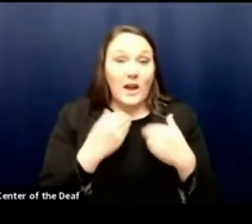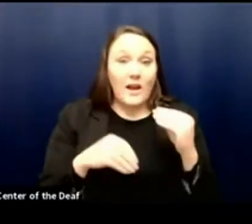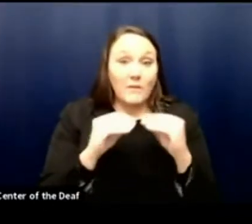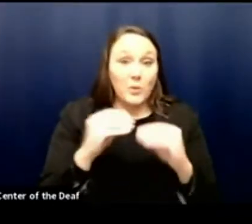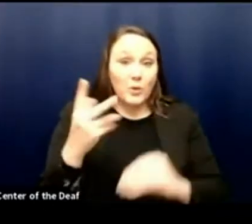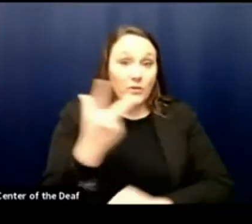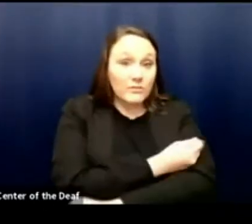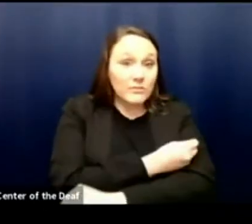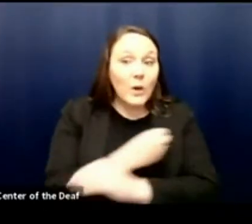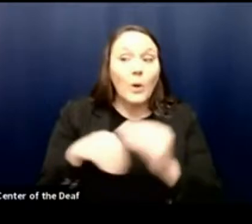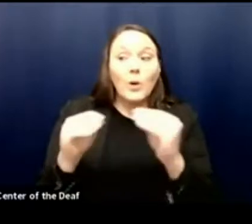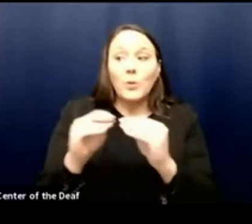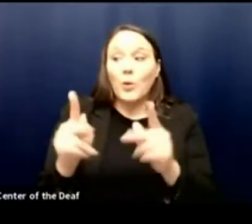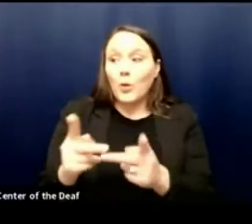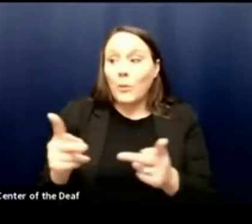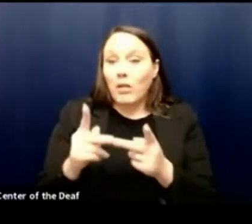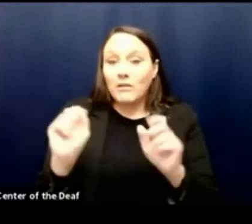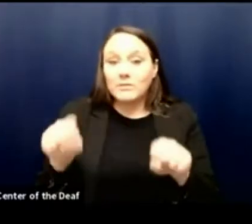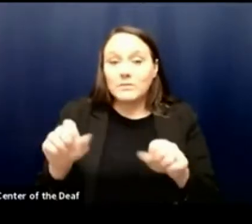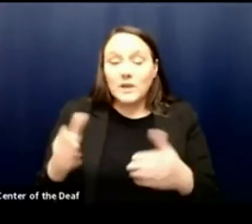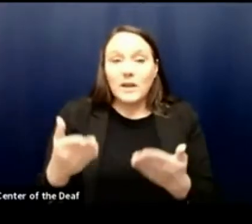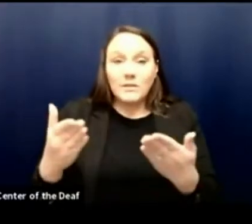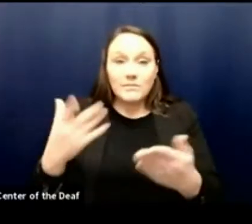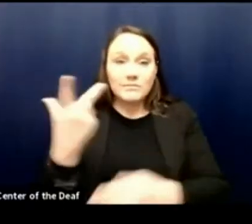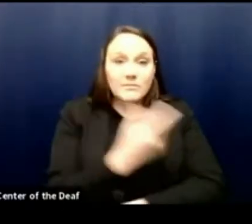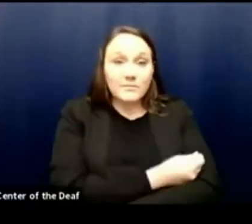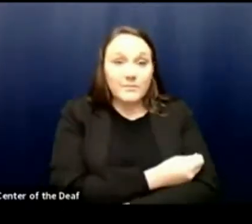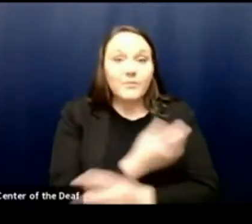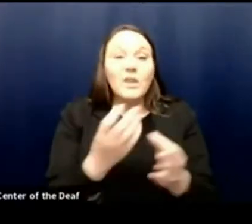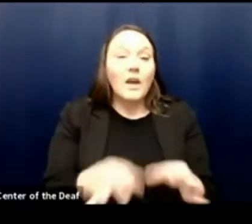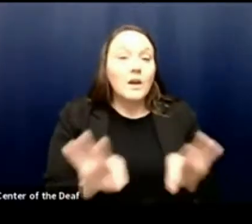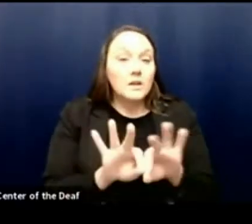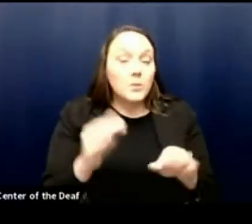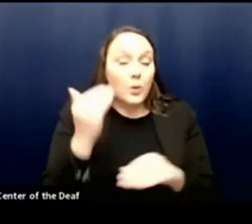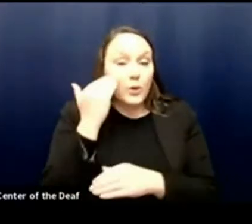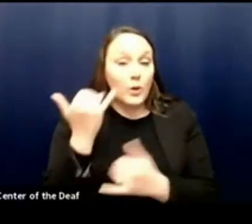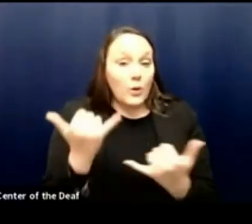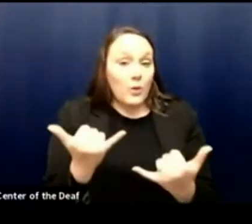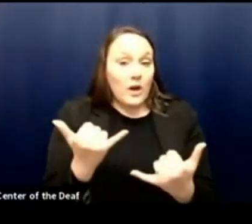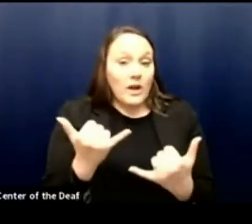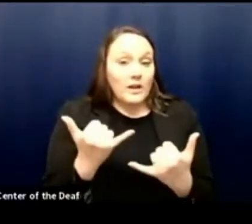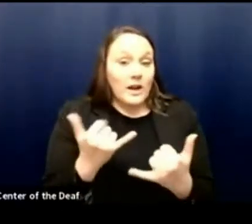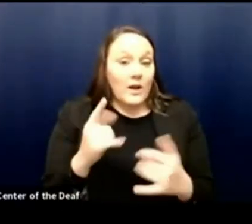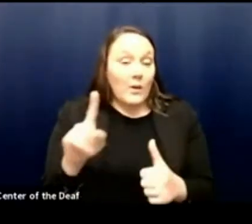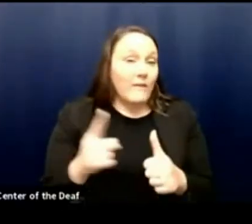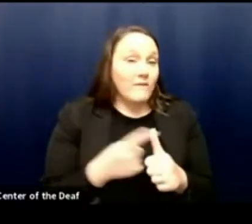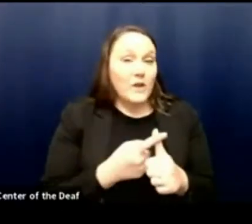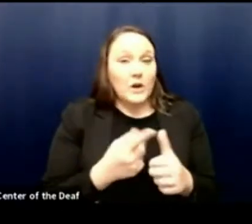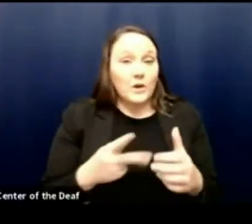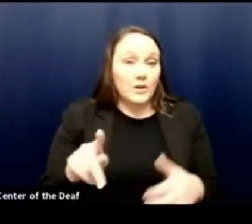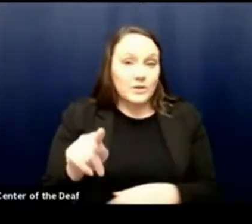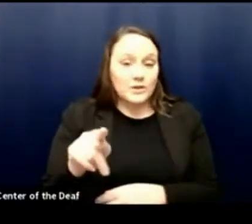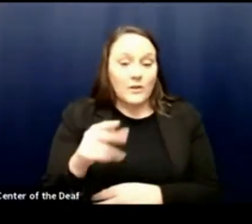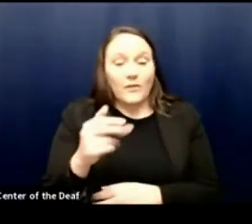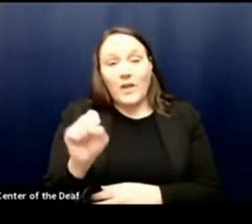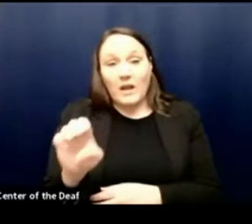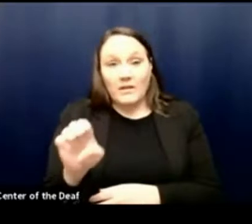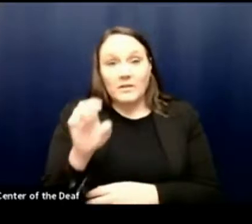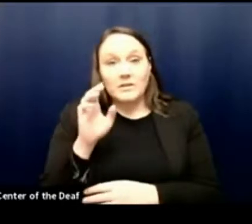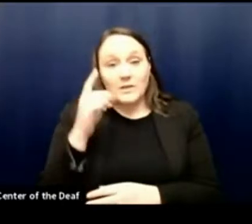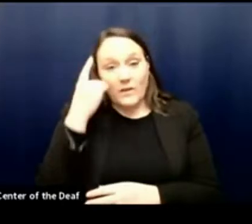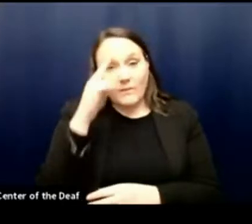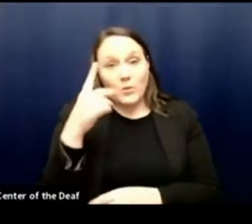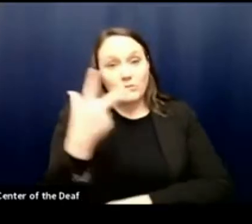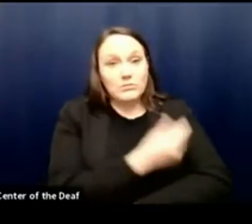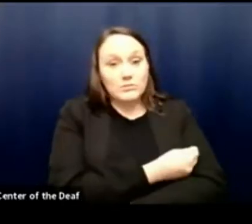vaccine. It's important to remember that right now, we are in the initial vaccination phase. There will be transitions.